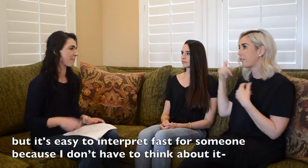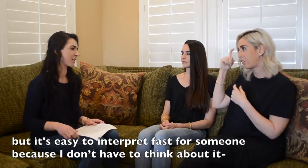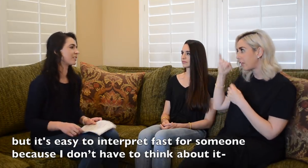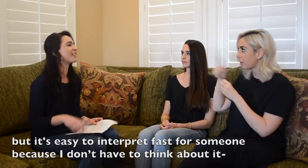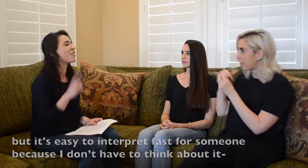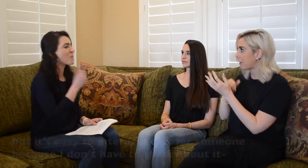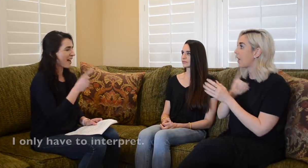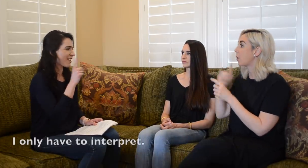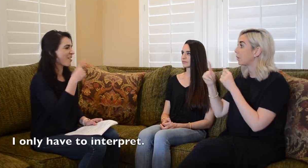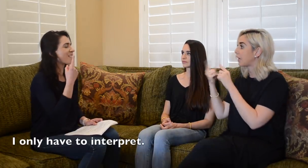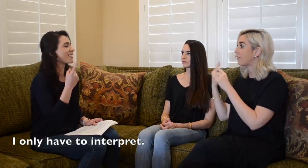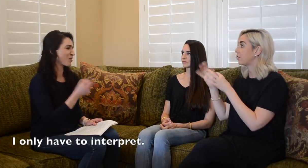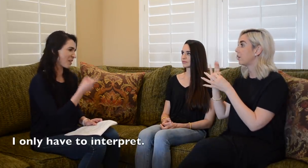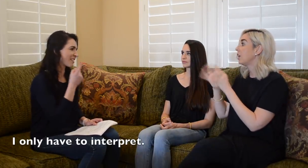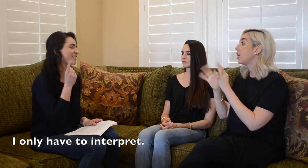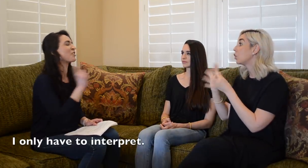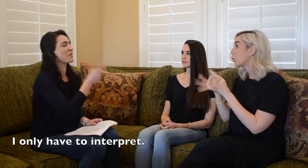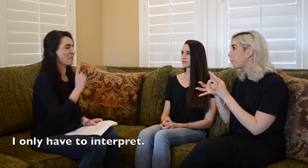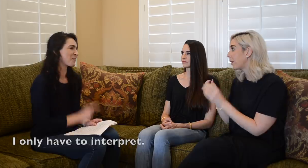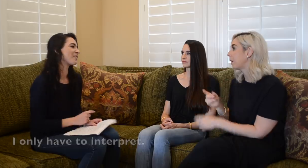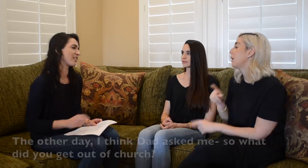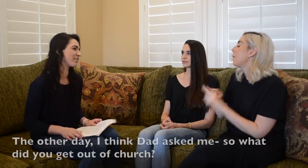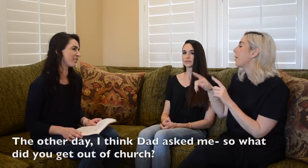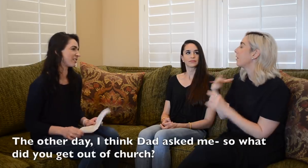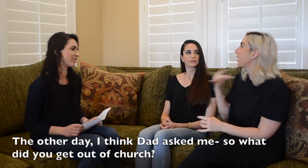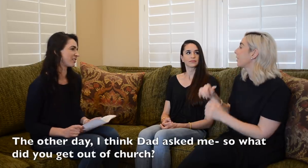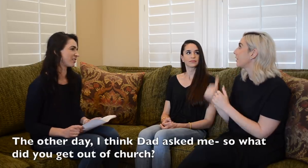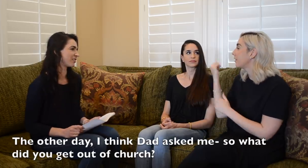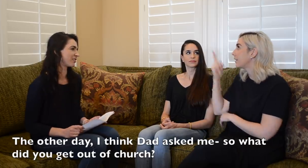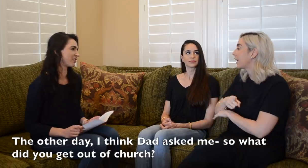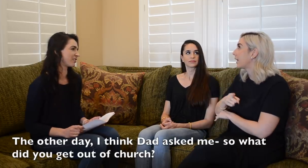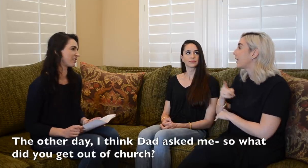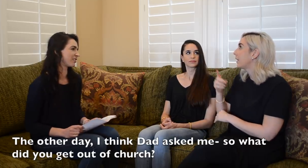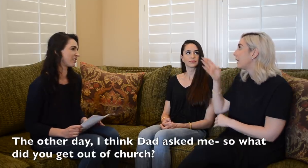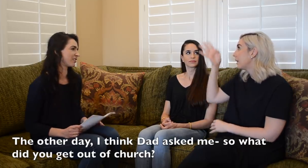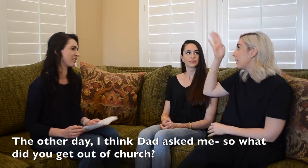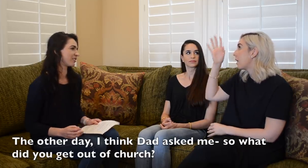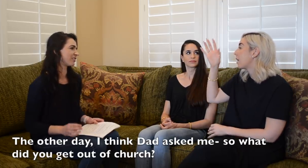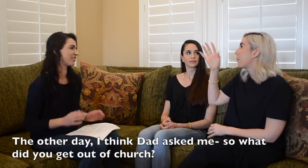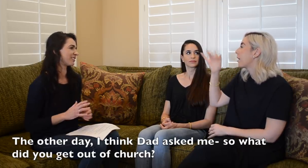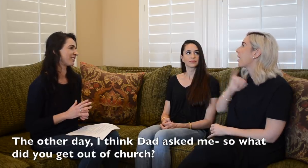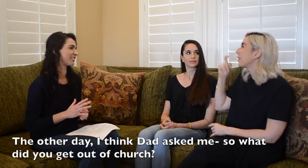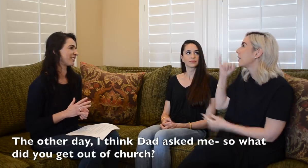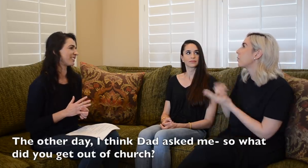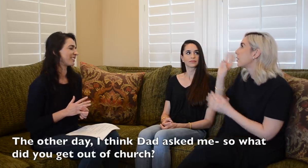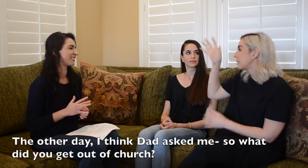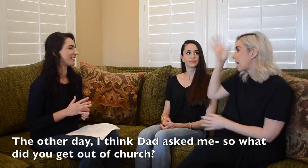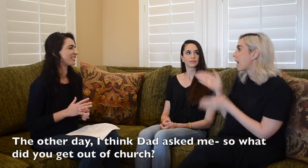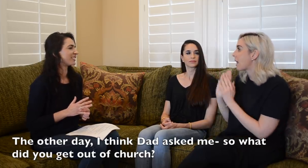to think about it. I only have to interpret. But like the other day, I think it was Dad asked